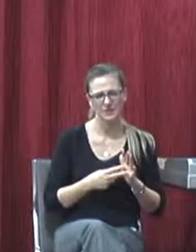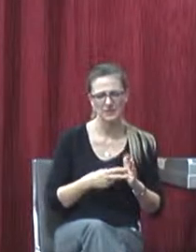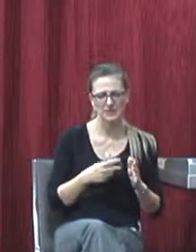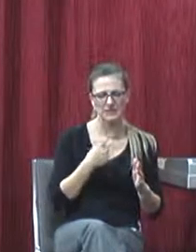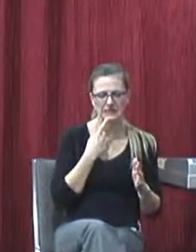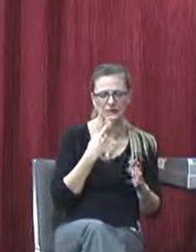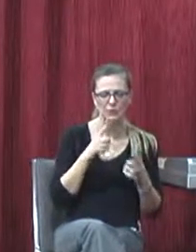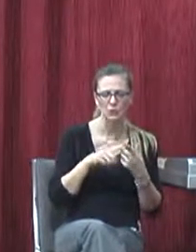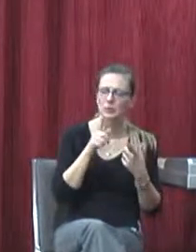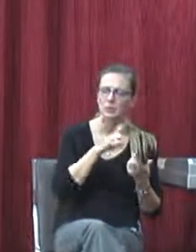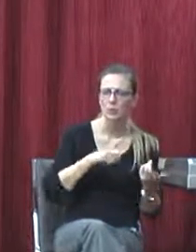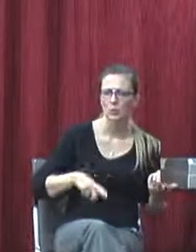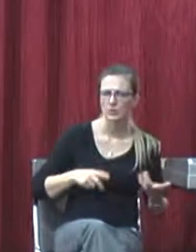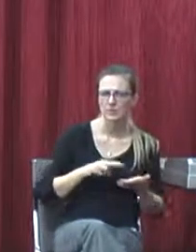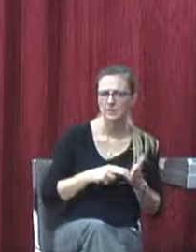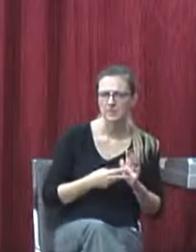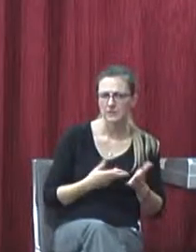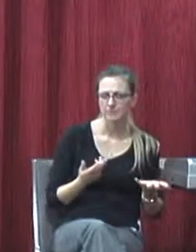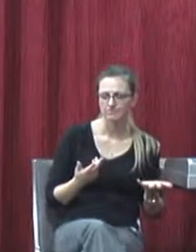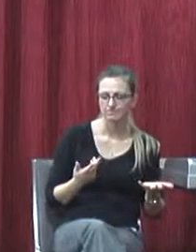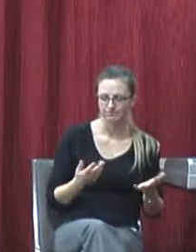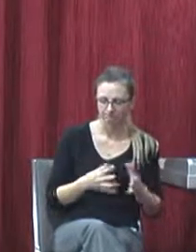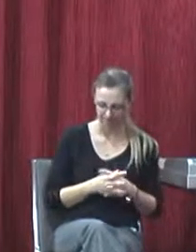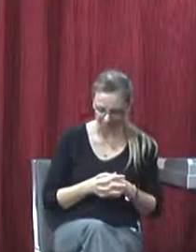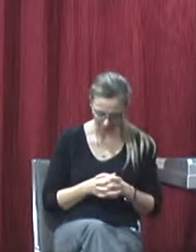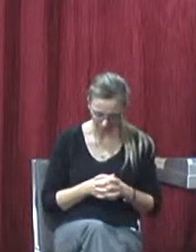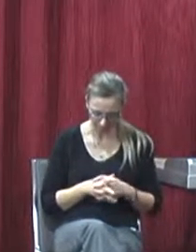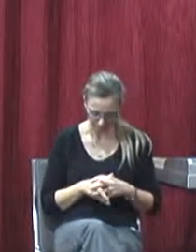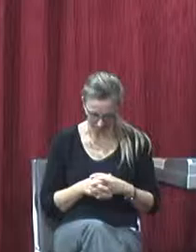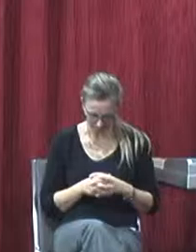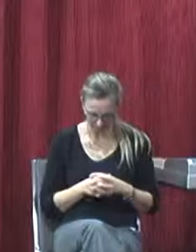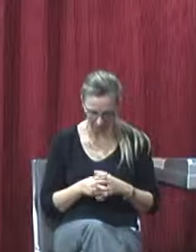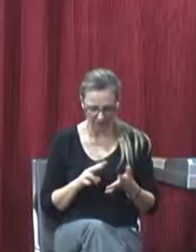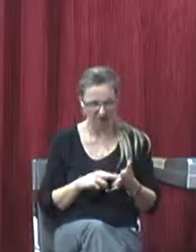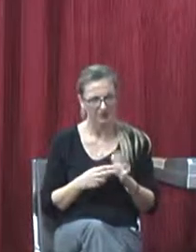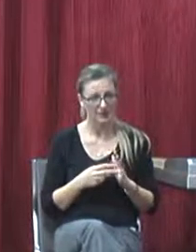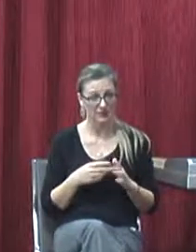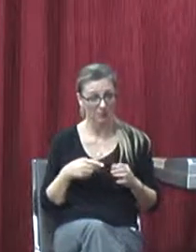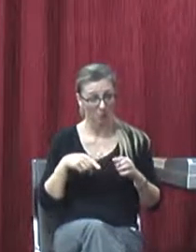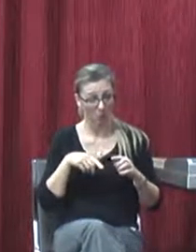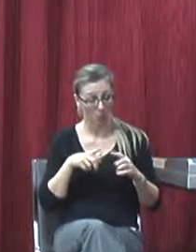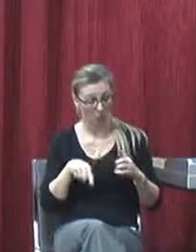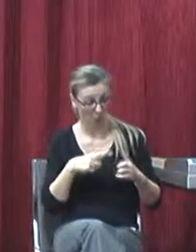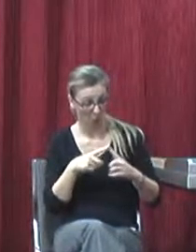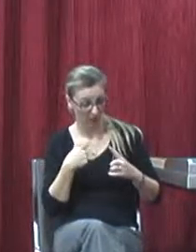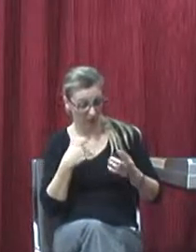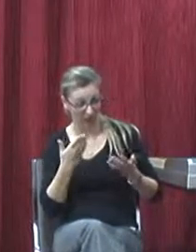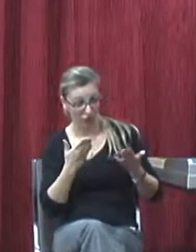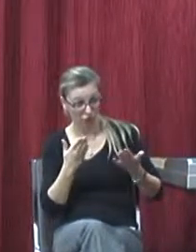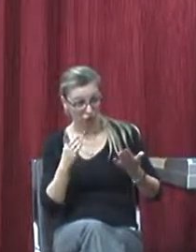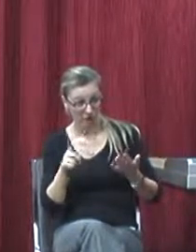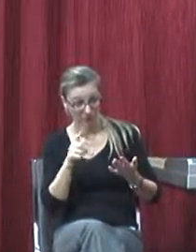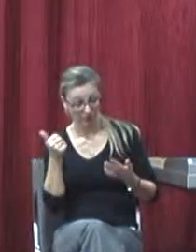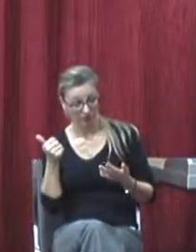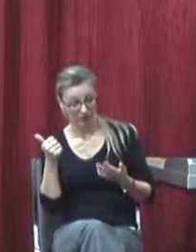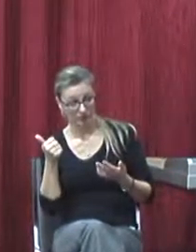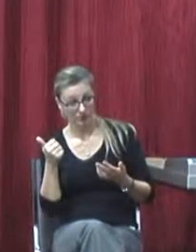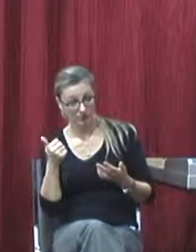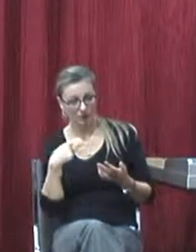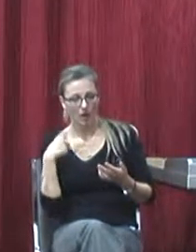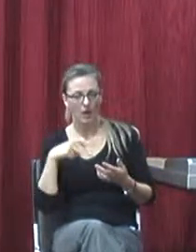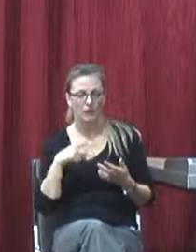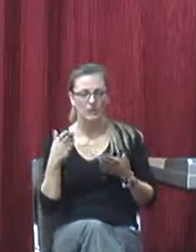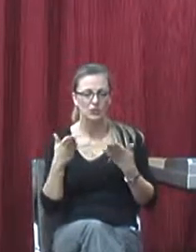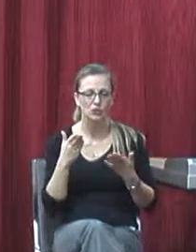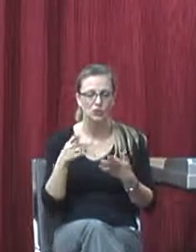Well, that's where this verse just spoke to me so much. That means as I serve, now if I serve somebody else, I need to